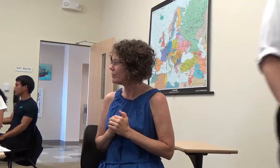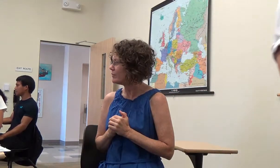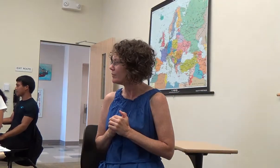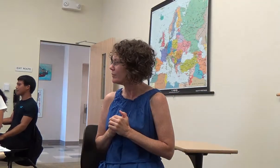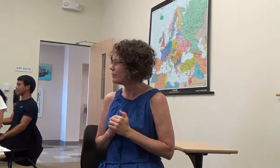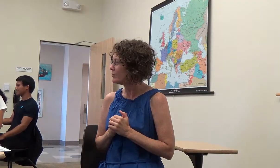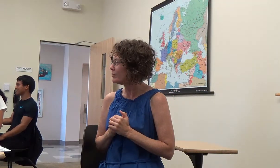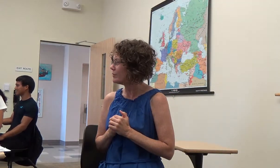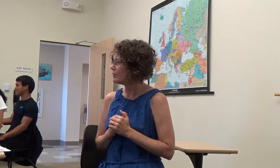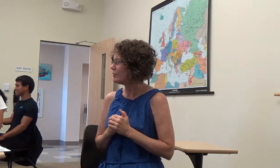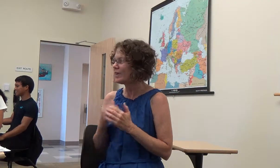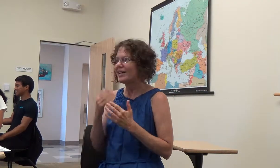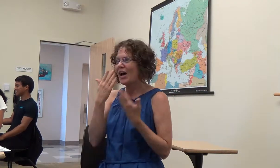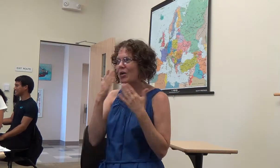That's gotta be busy on Sunday.